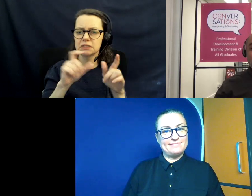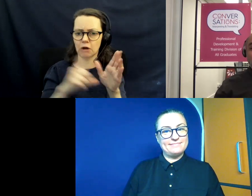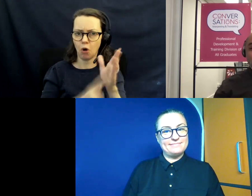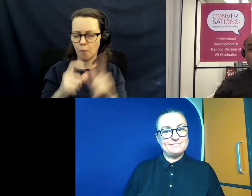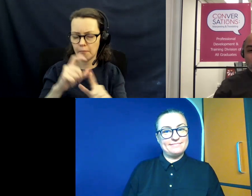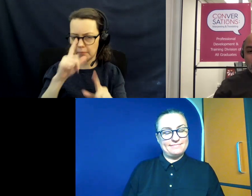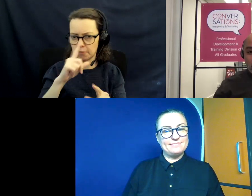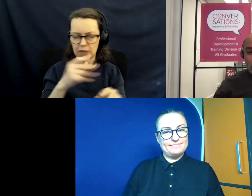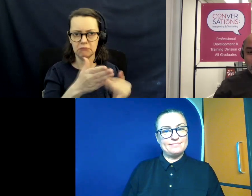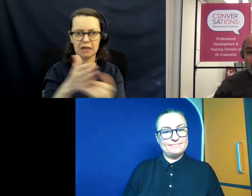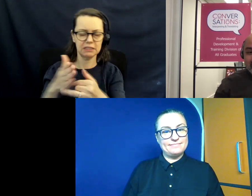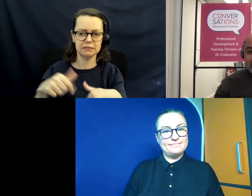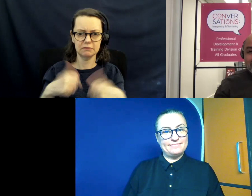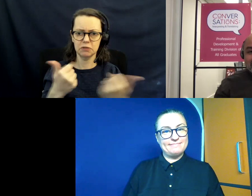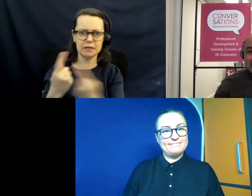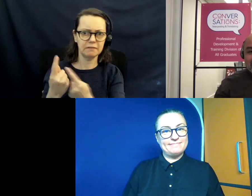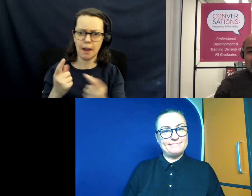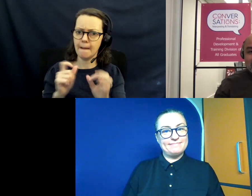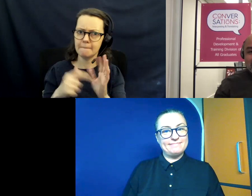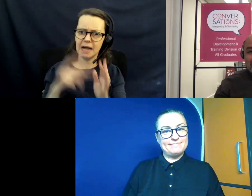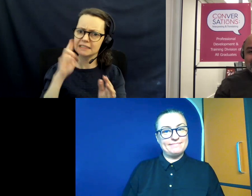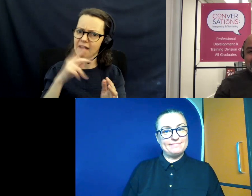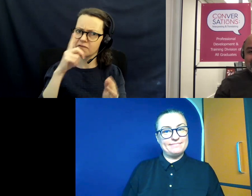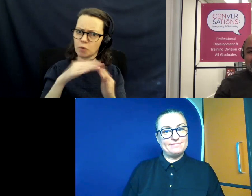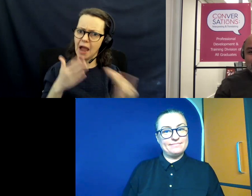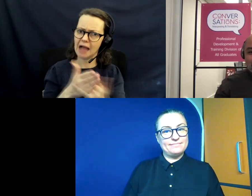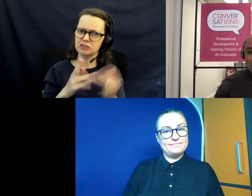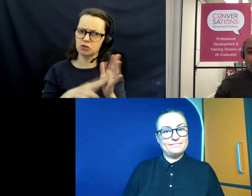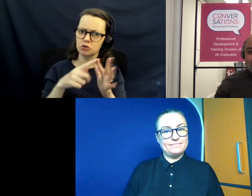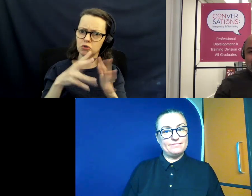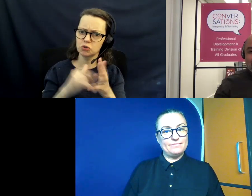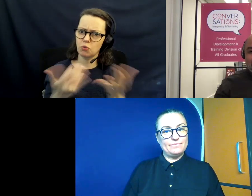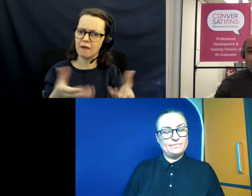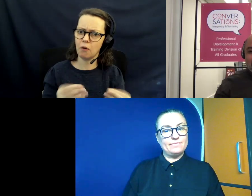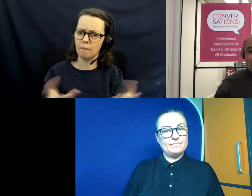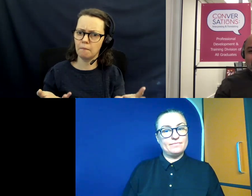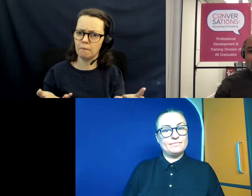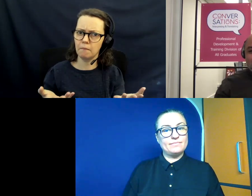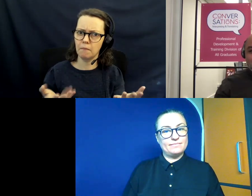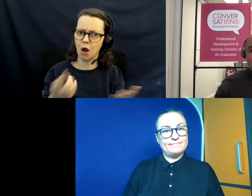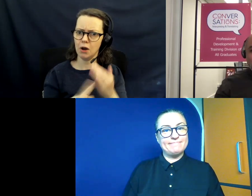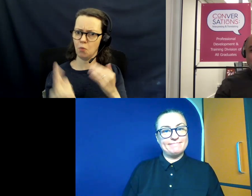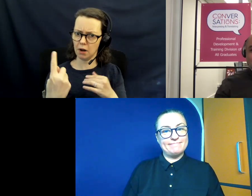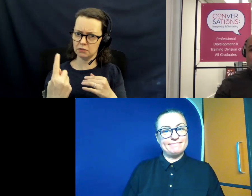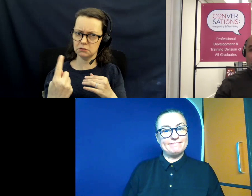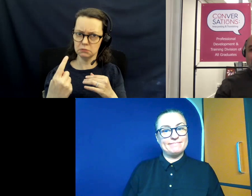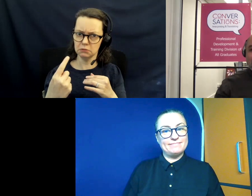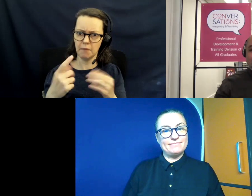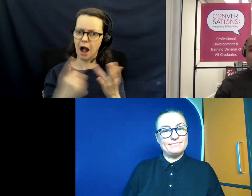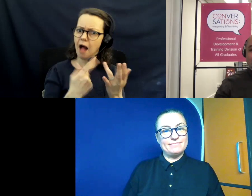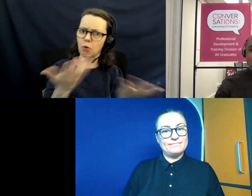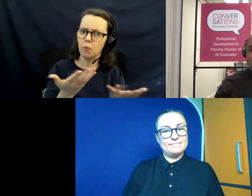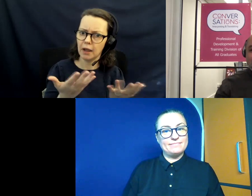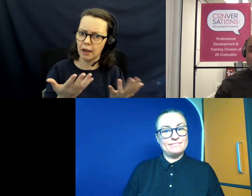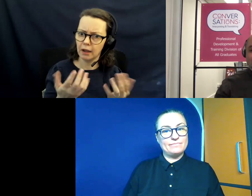backgrounds. Where does the deaf community get their news apart from this 2-minute segment?